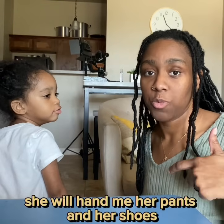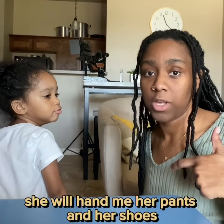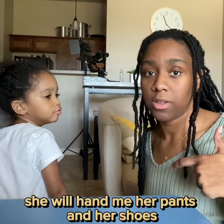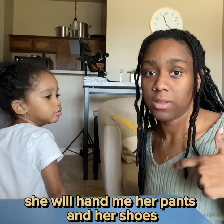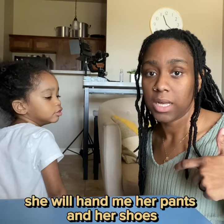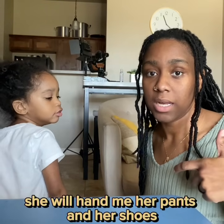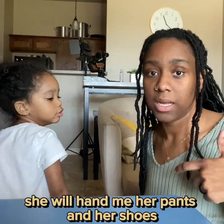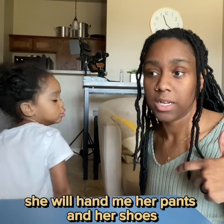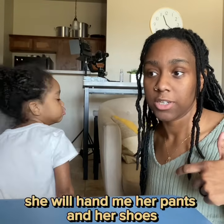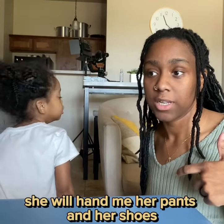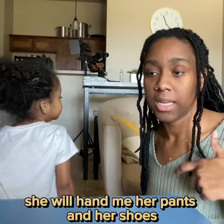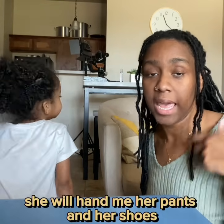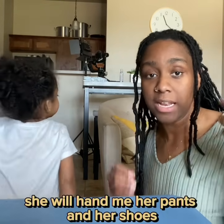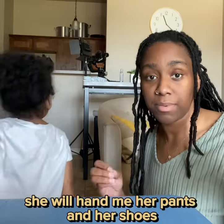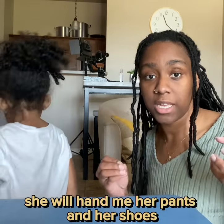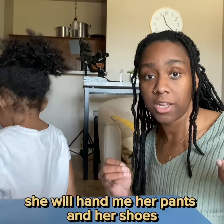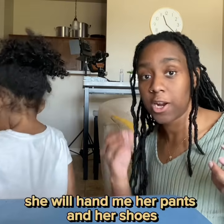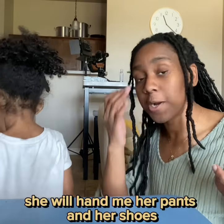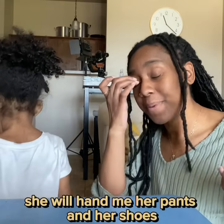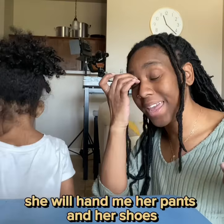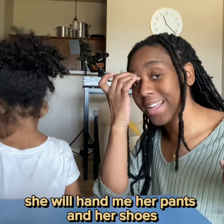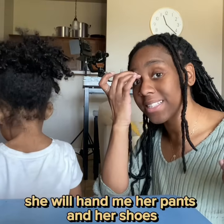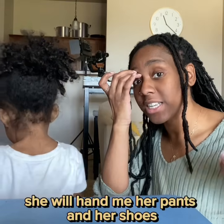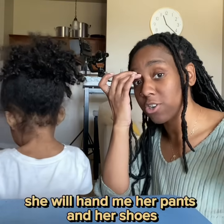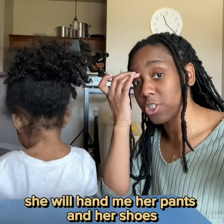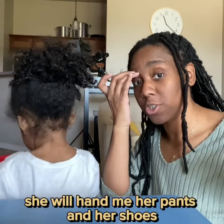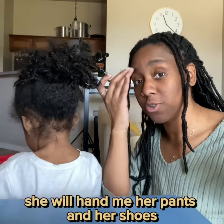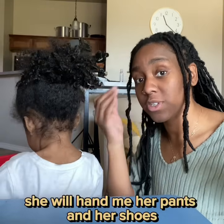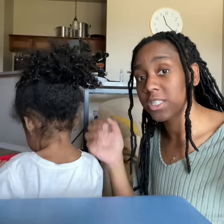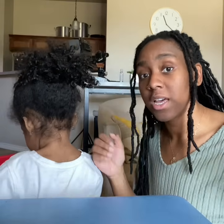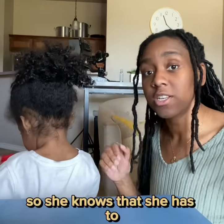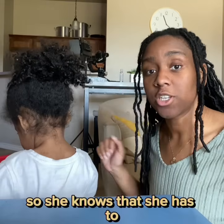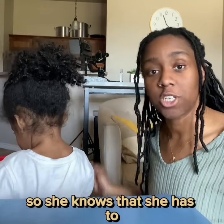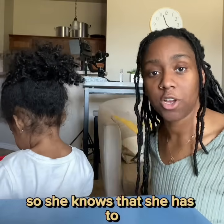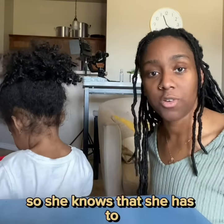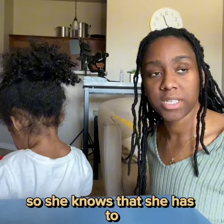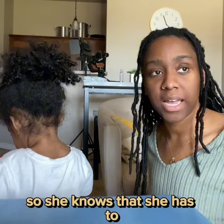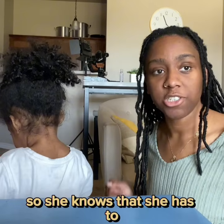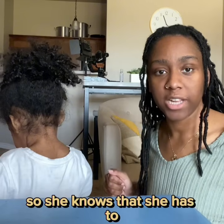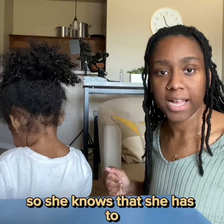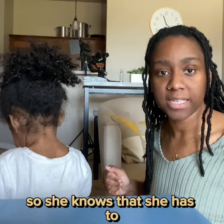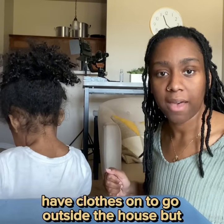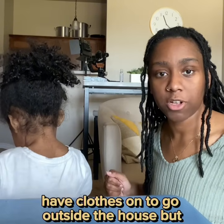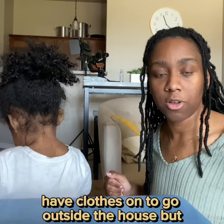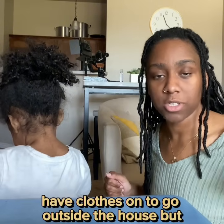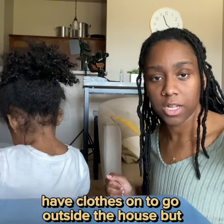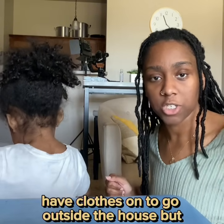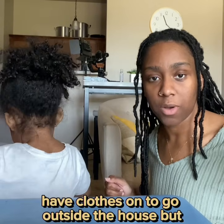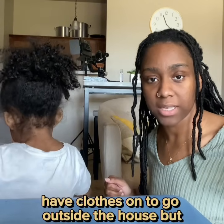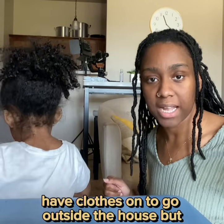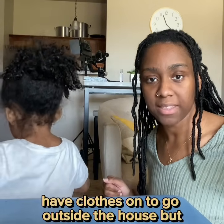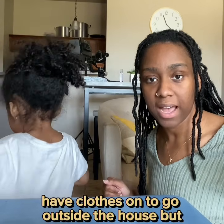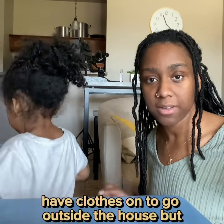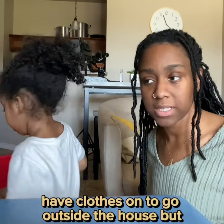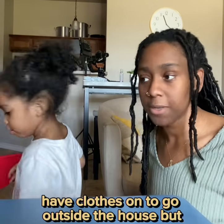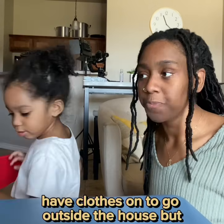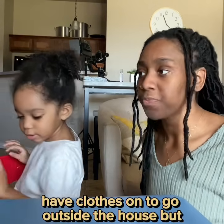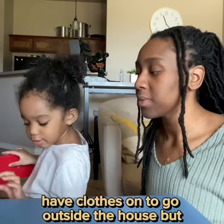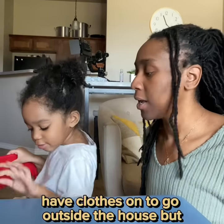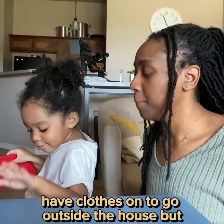will hand me her pants and her shoes, so she knows that she has to have clothes on to go outside the house.